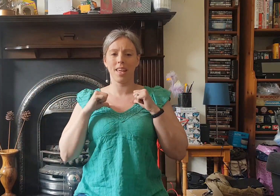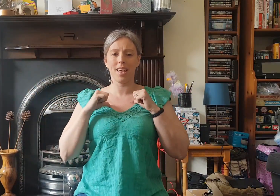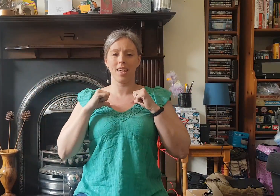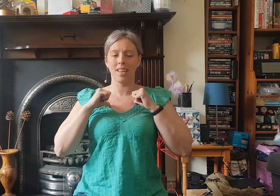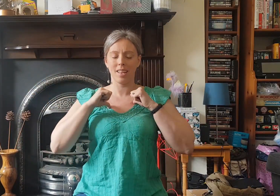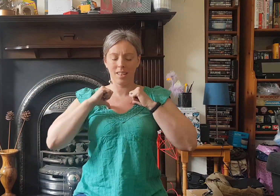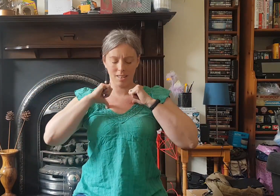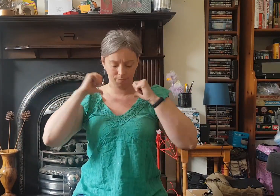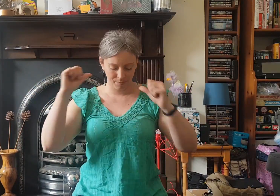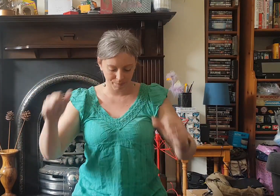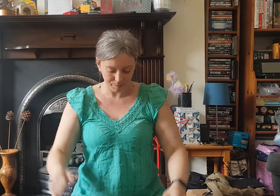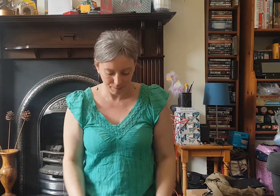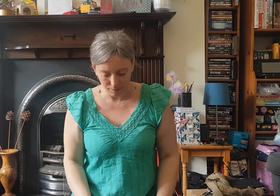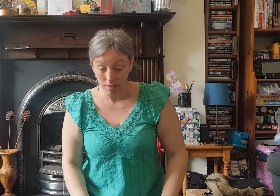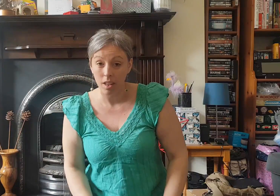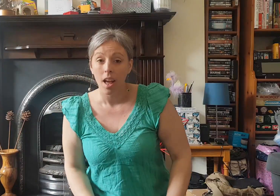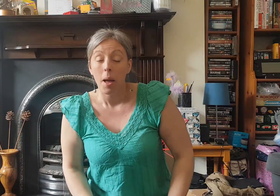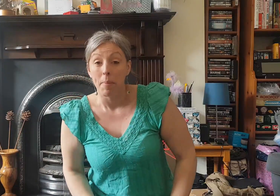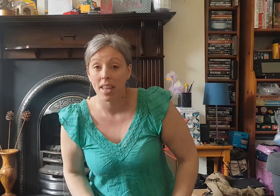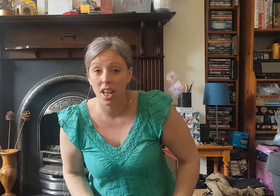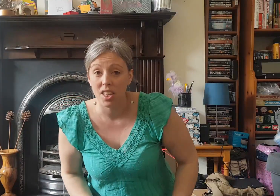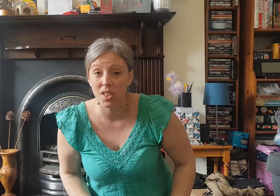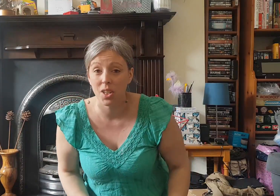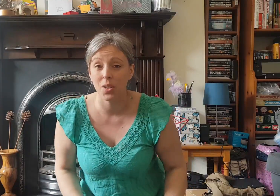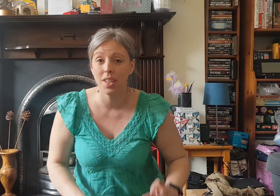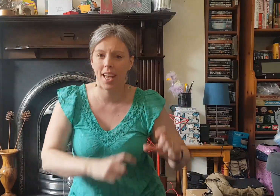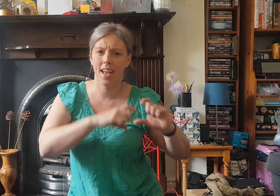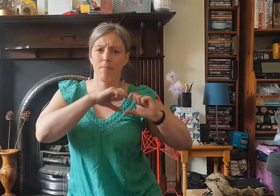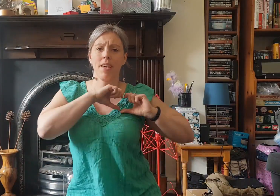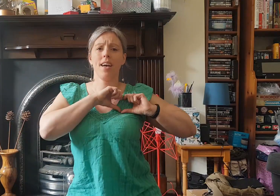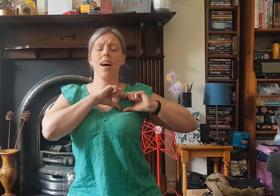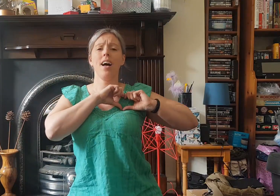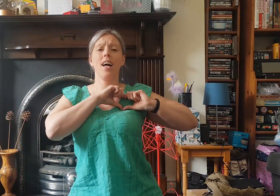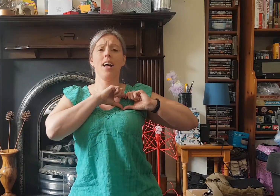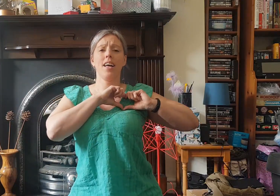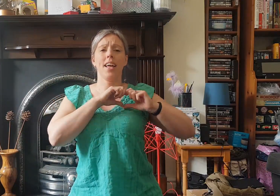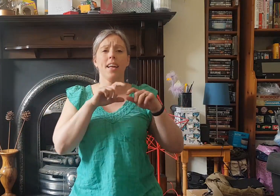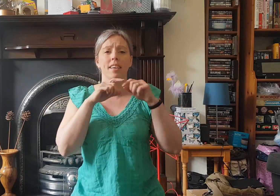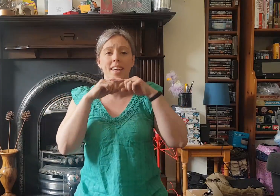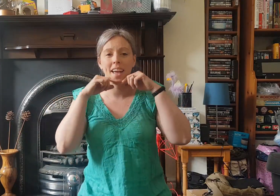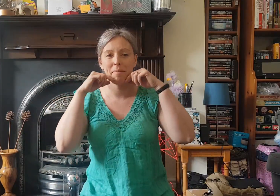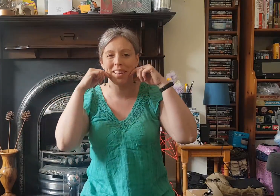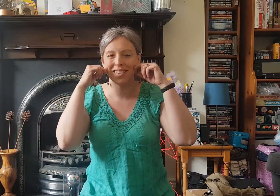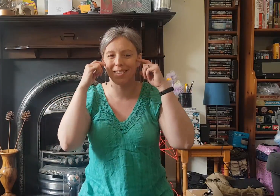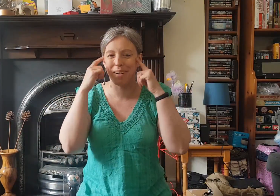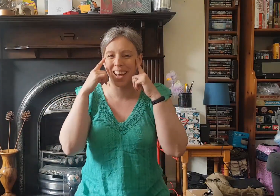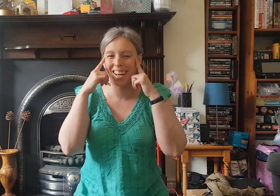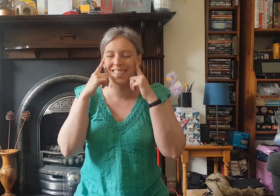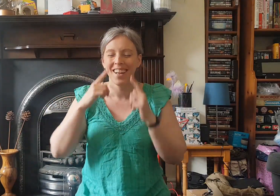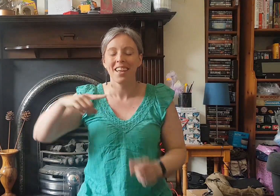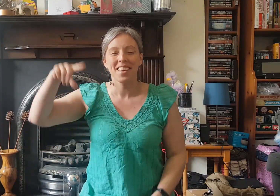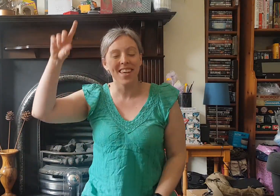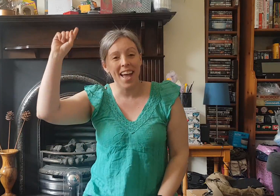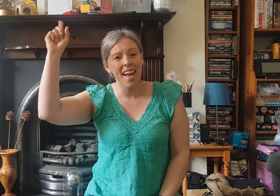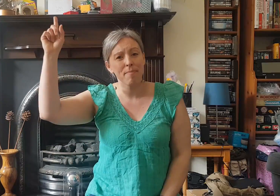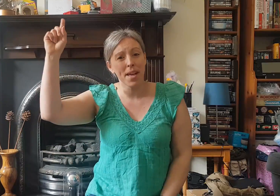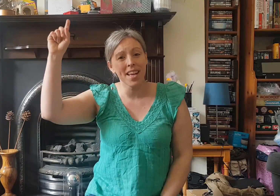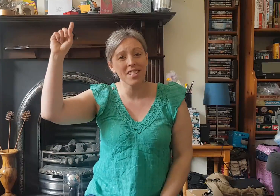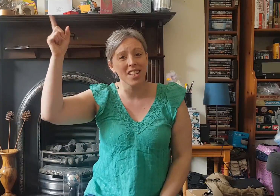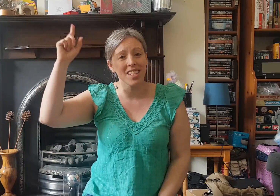because you gave me a heart and you gave me a sound you gave me jesus